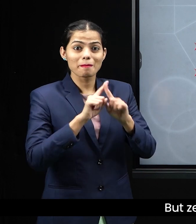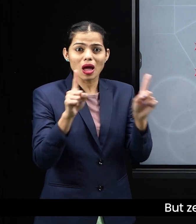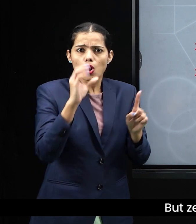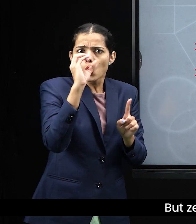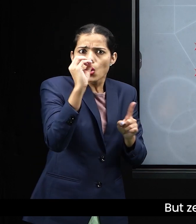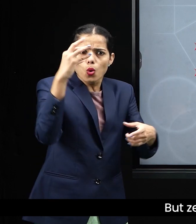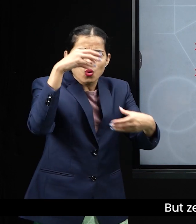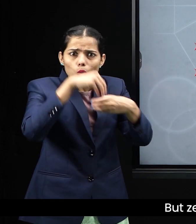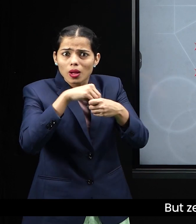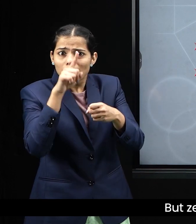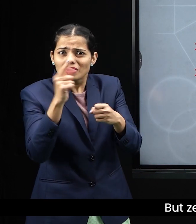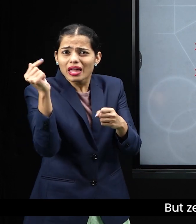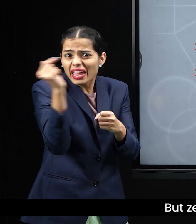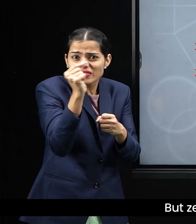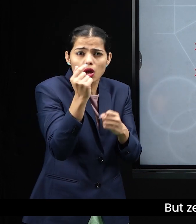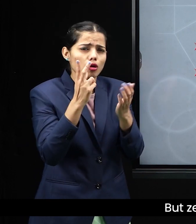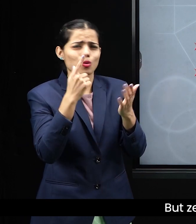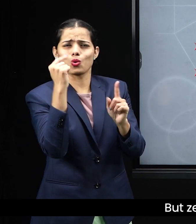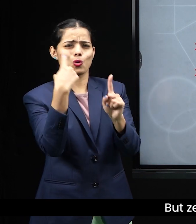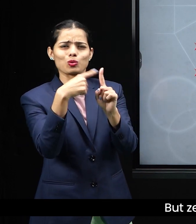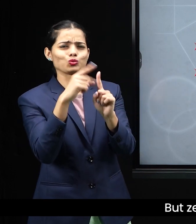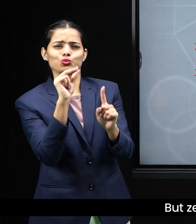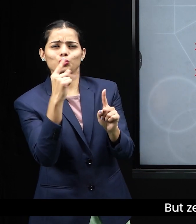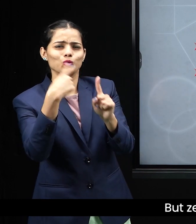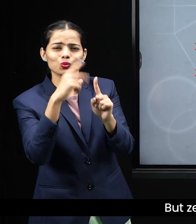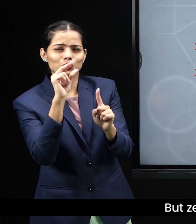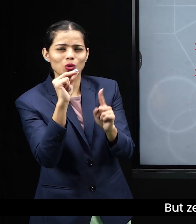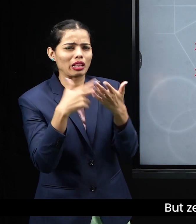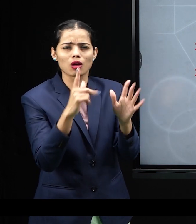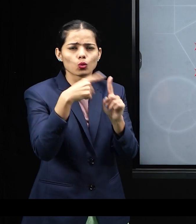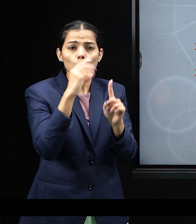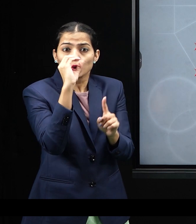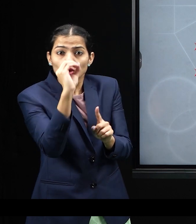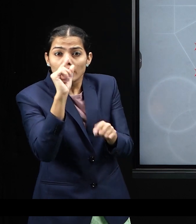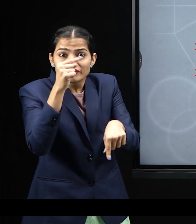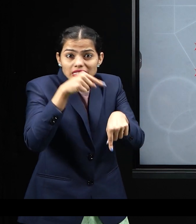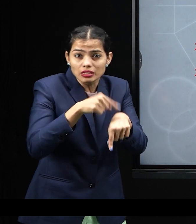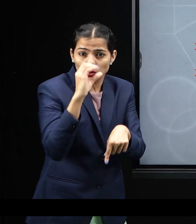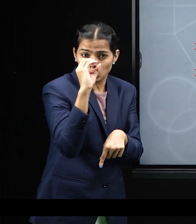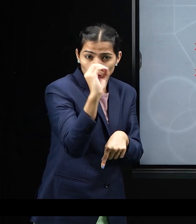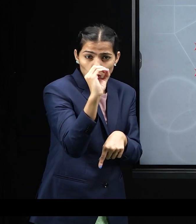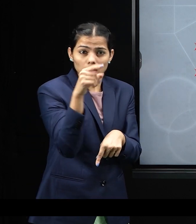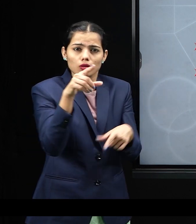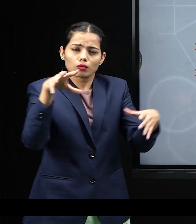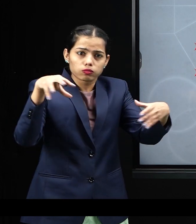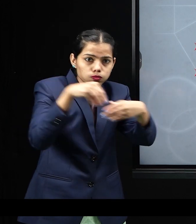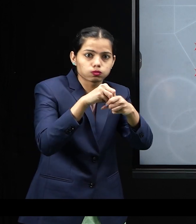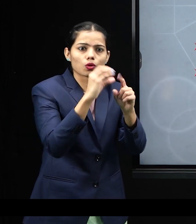But 0 is neither negative nor positive. 0 is just 0. It's